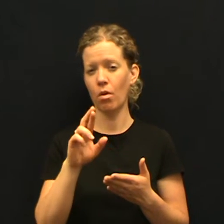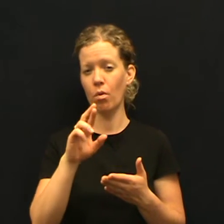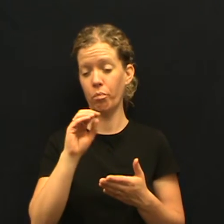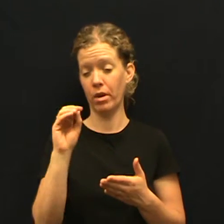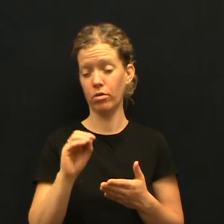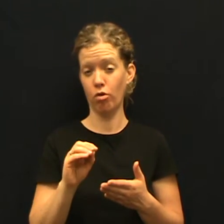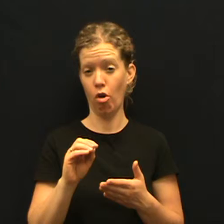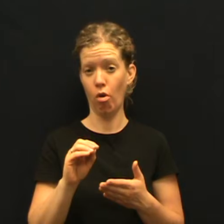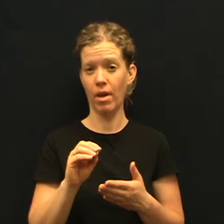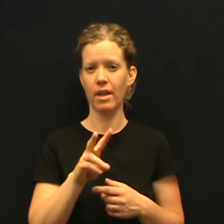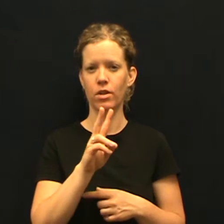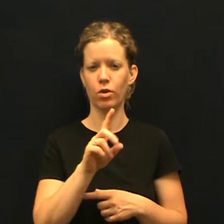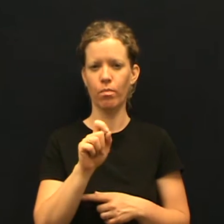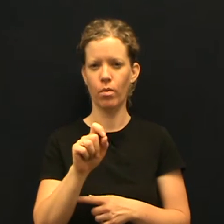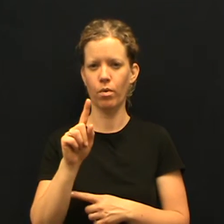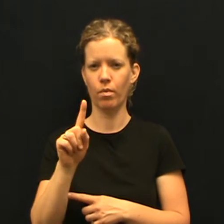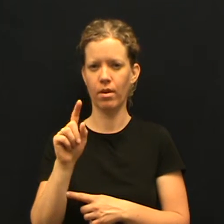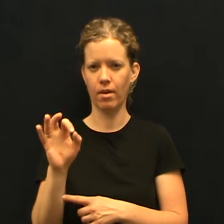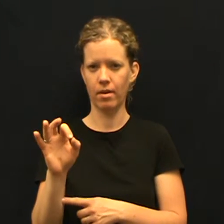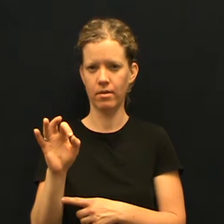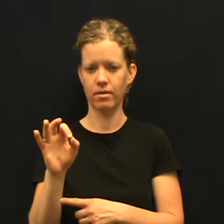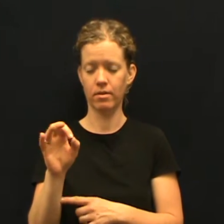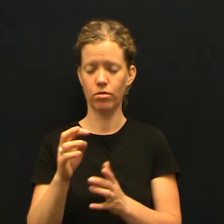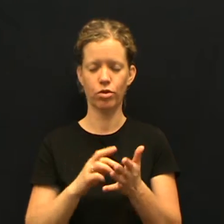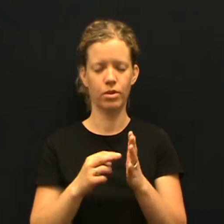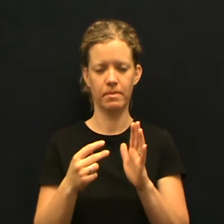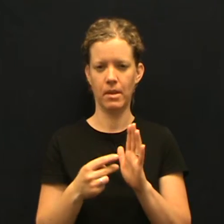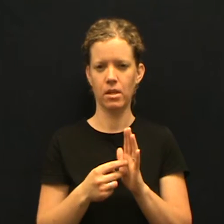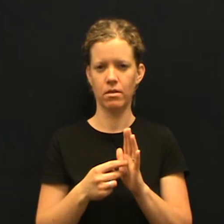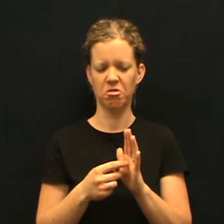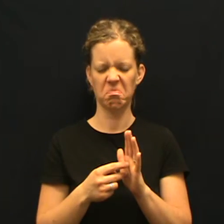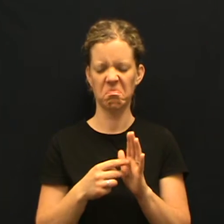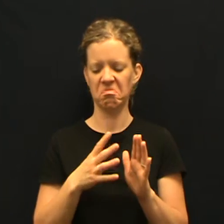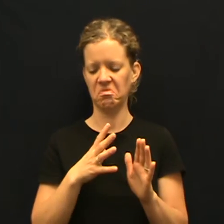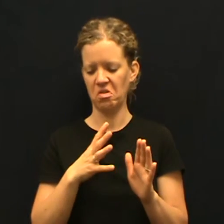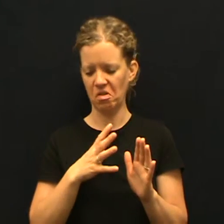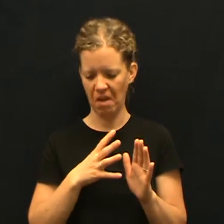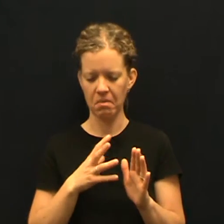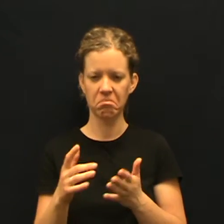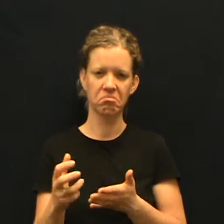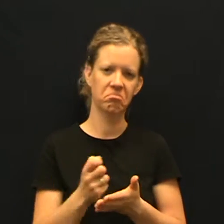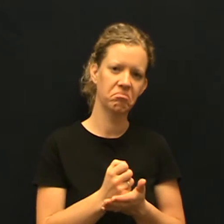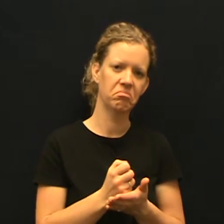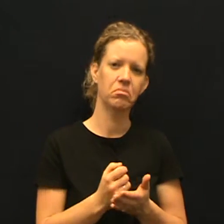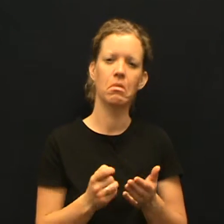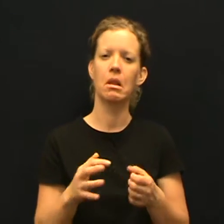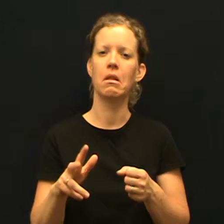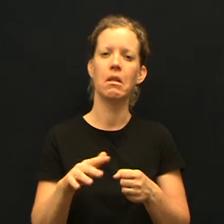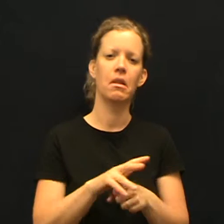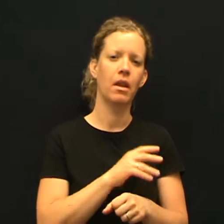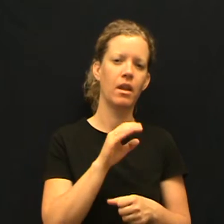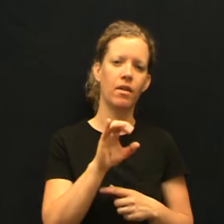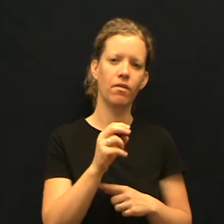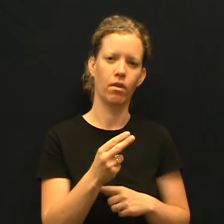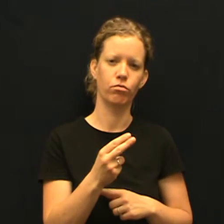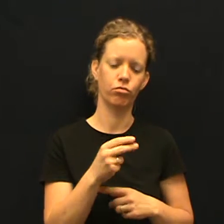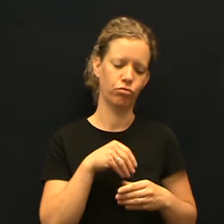was 2.19, indicating that we were able to generate enough cash internally to fund